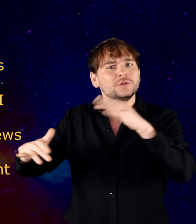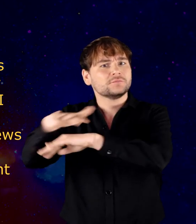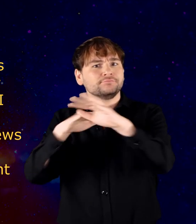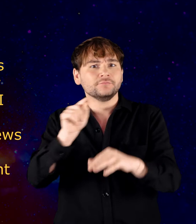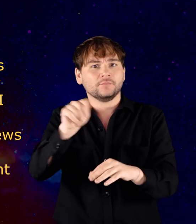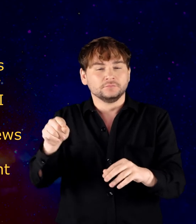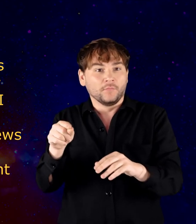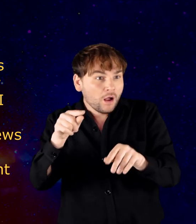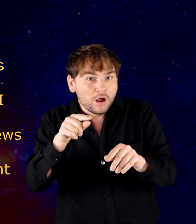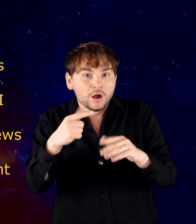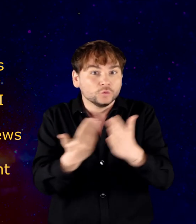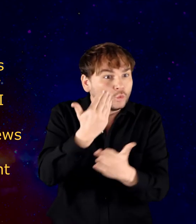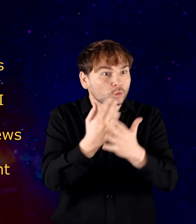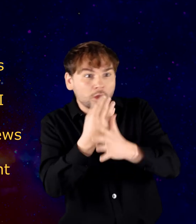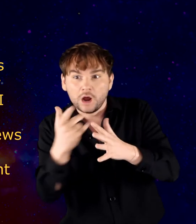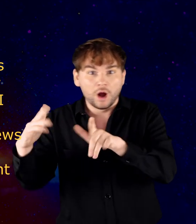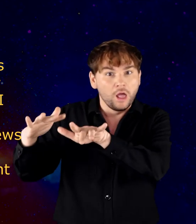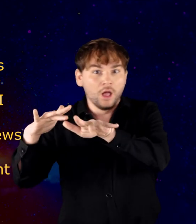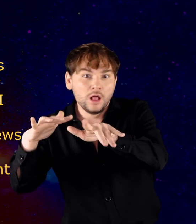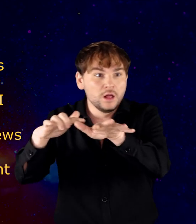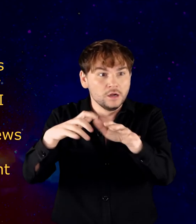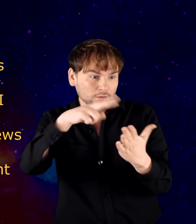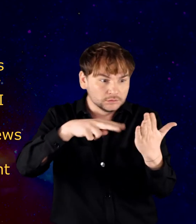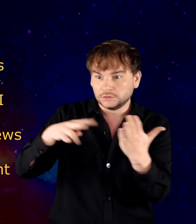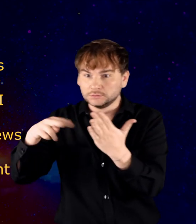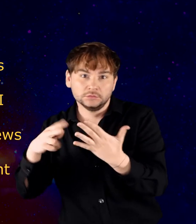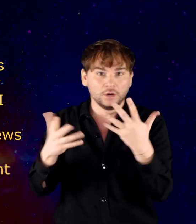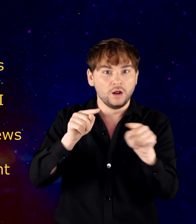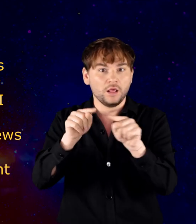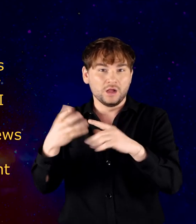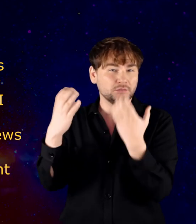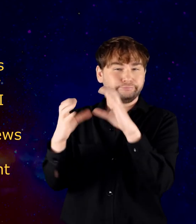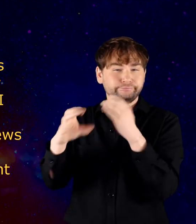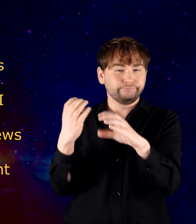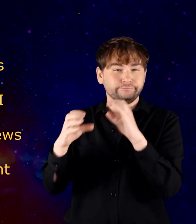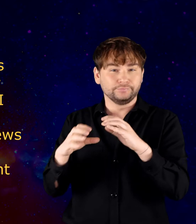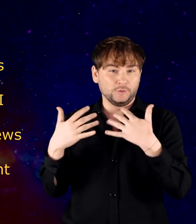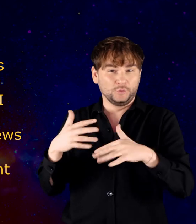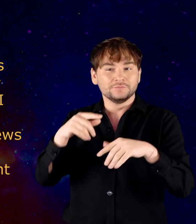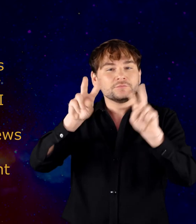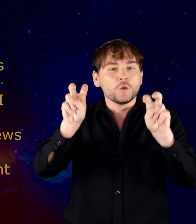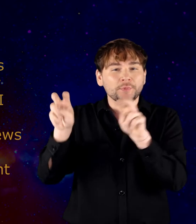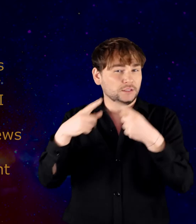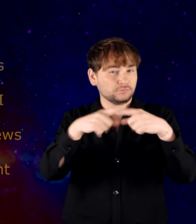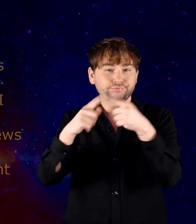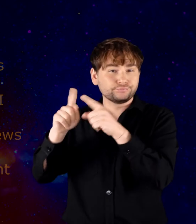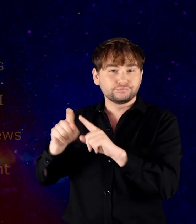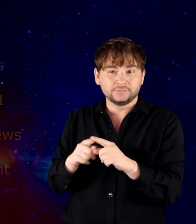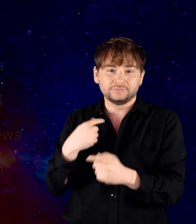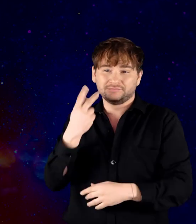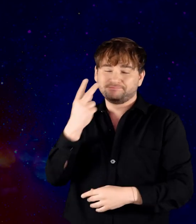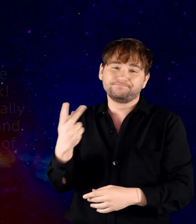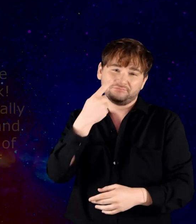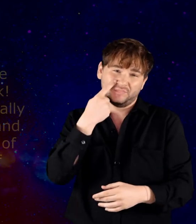They read it every day and they post it on Facebook, different kind of stories. It makes me